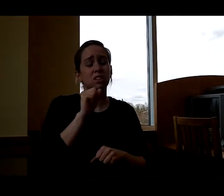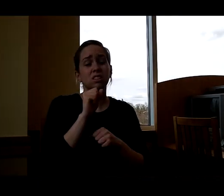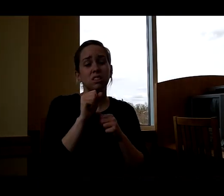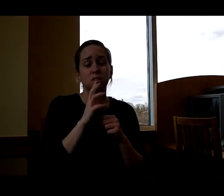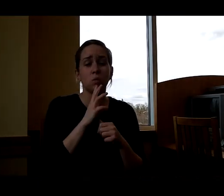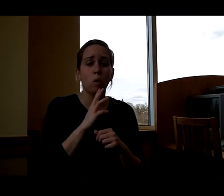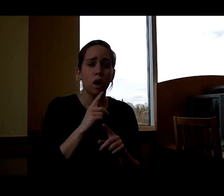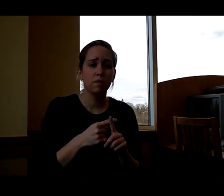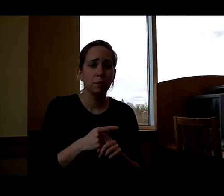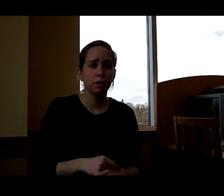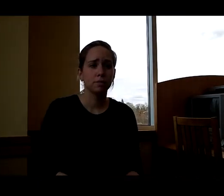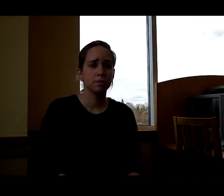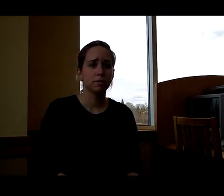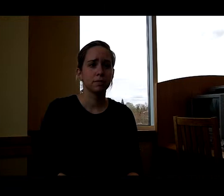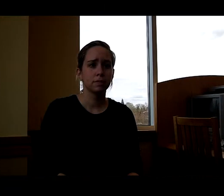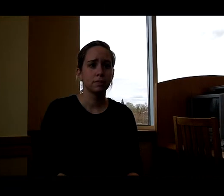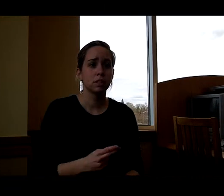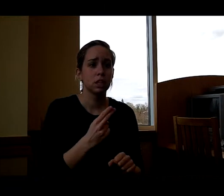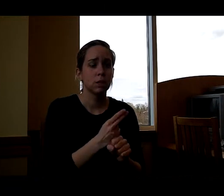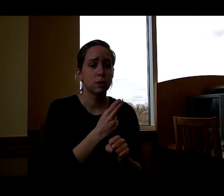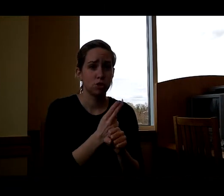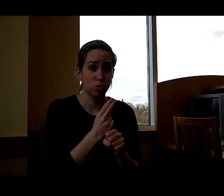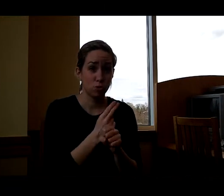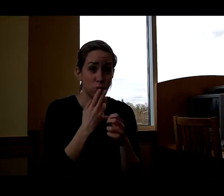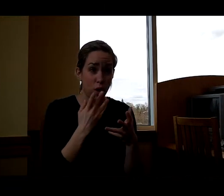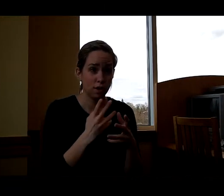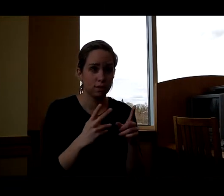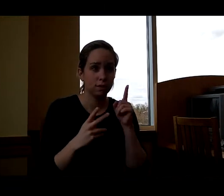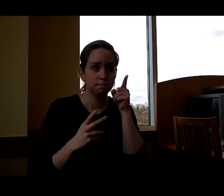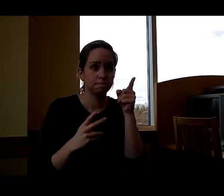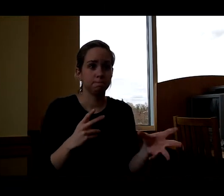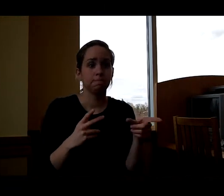use is called a psychrometer. Now this is